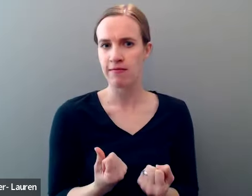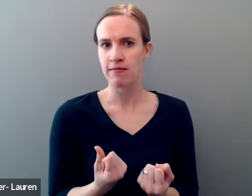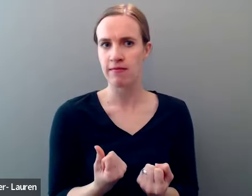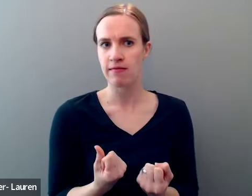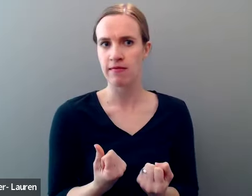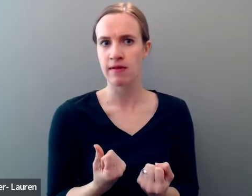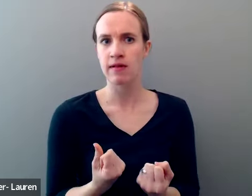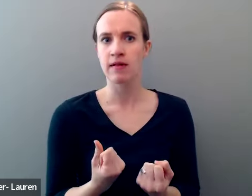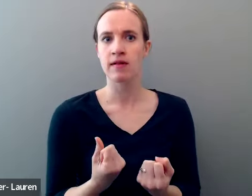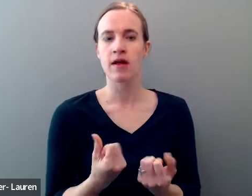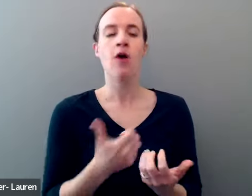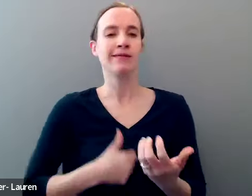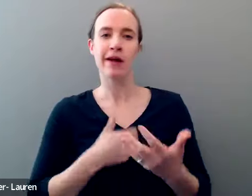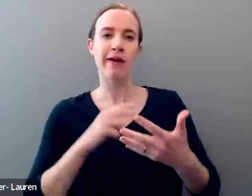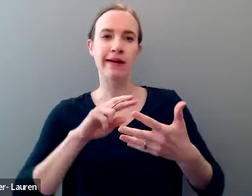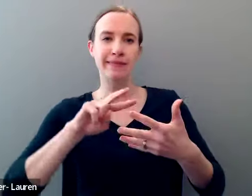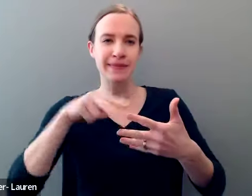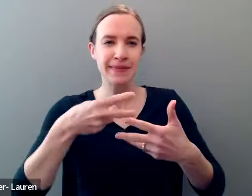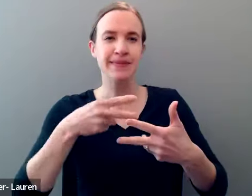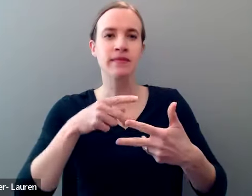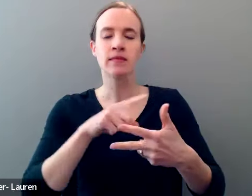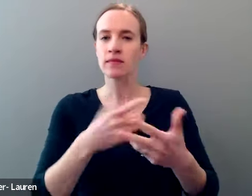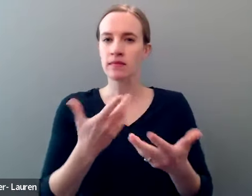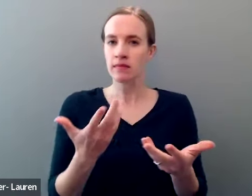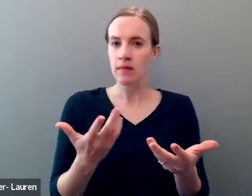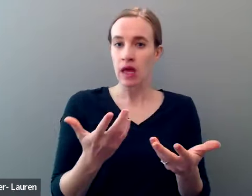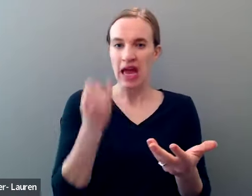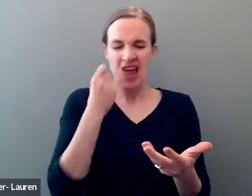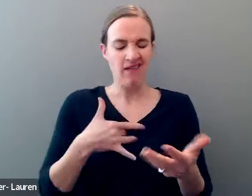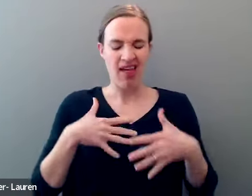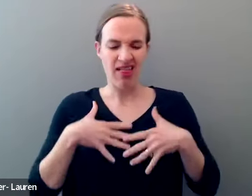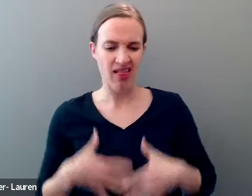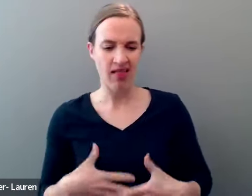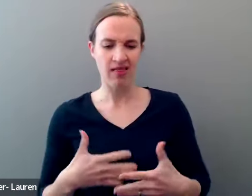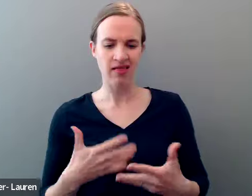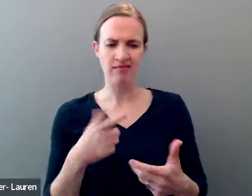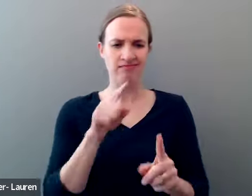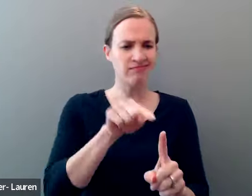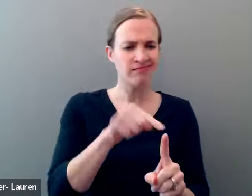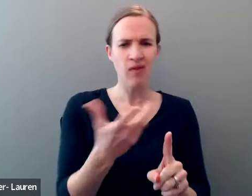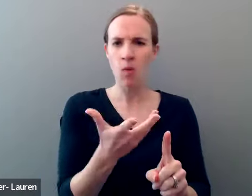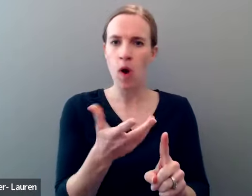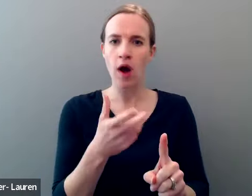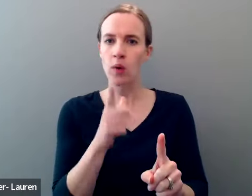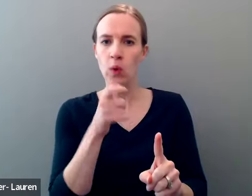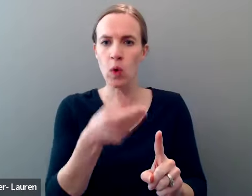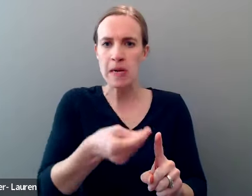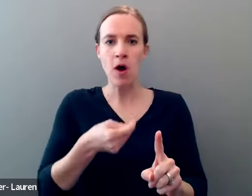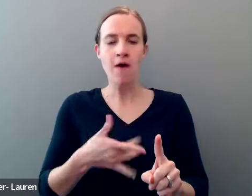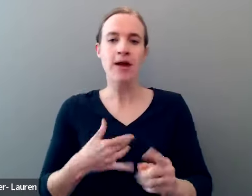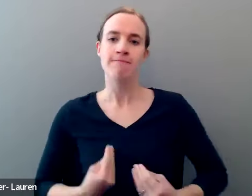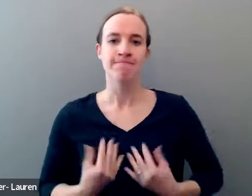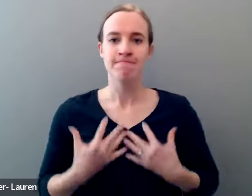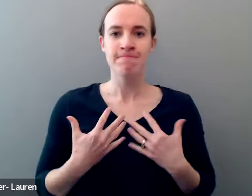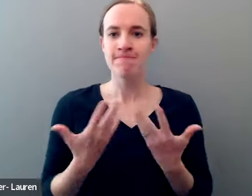or who uplifts you. And so literally right now, and the more when I ask the questions, I invite you